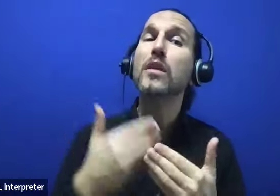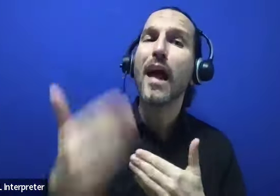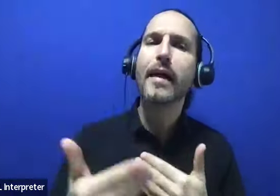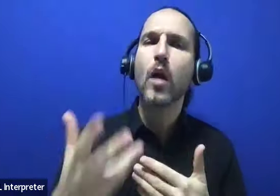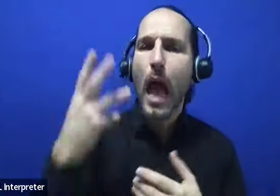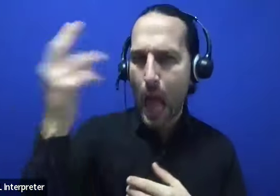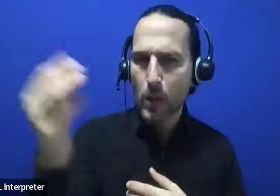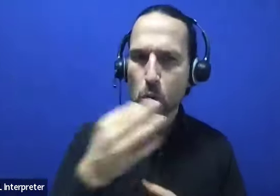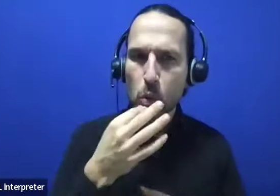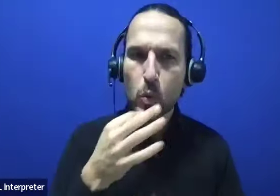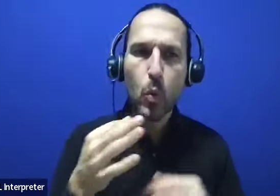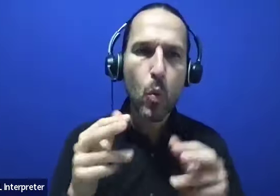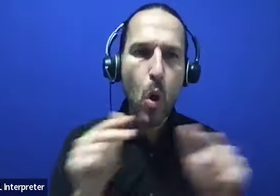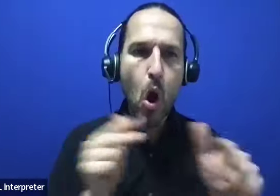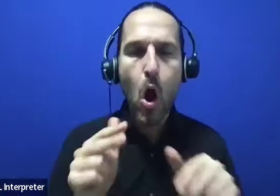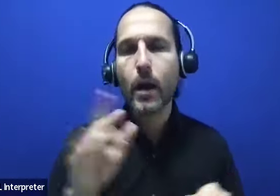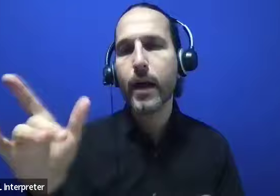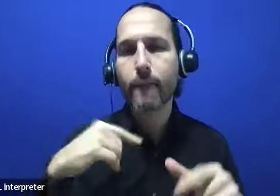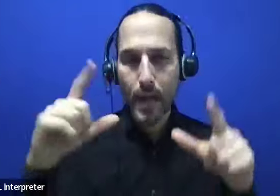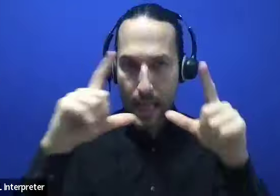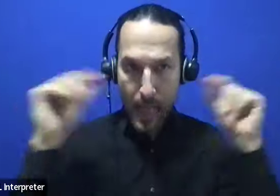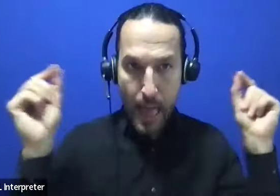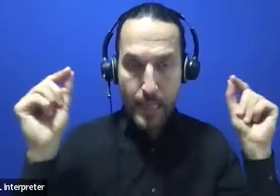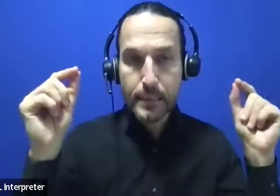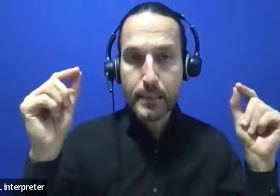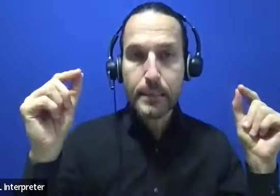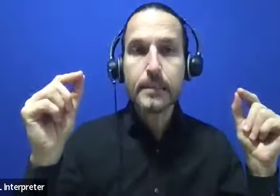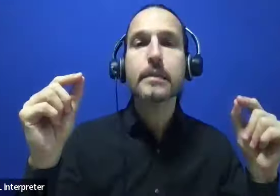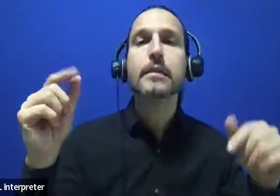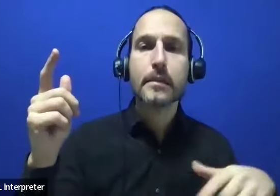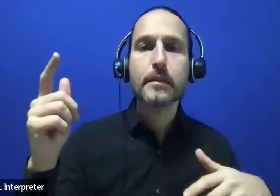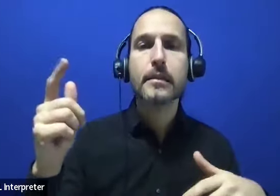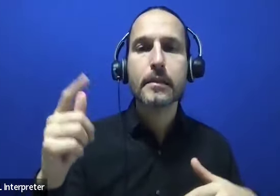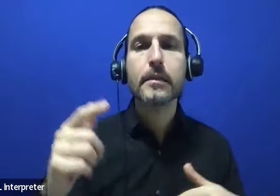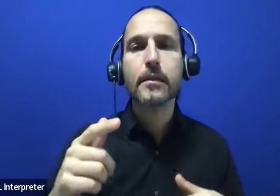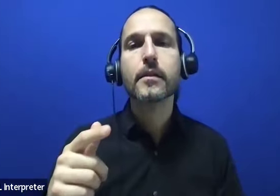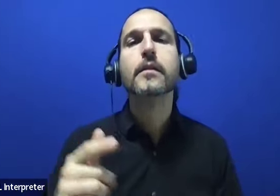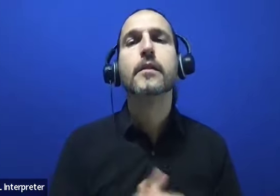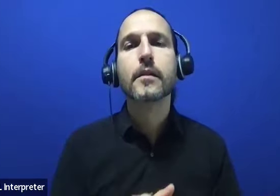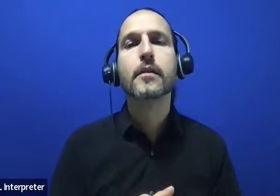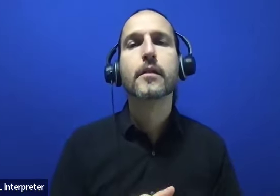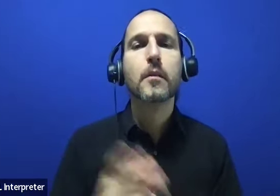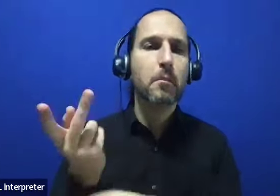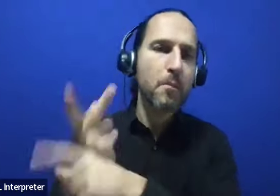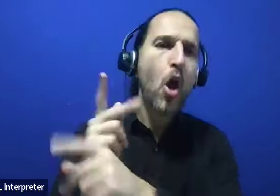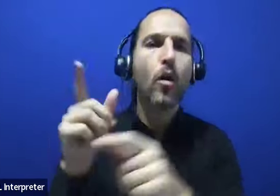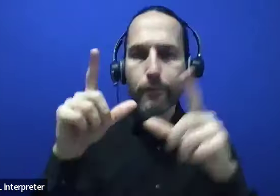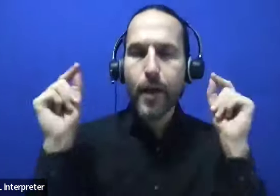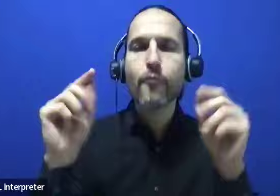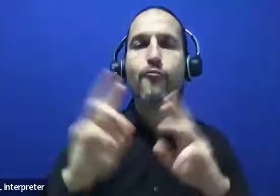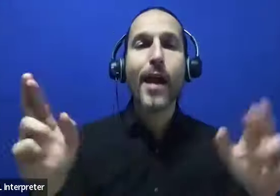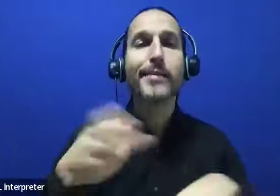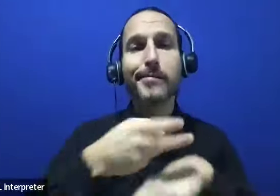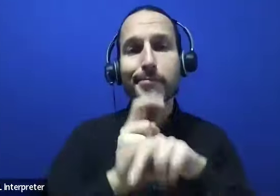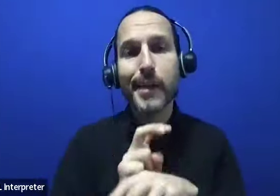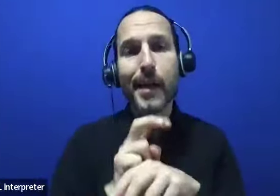has taken the sunglasses from his caregiver and put them on his own head. And he's sitting here preparing to go for a walk. And